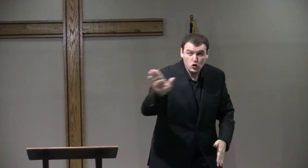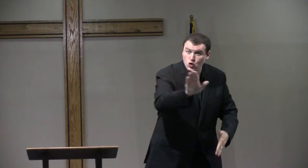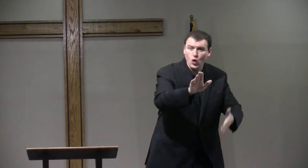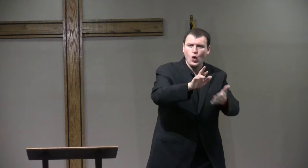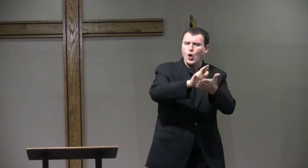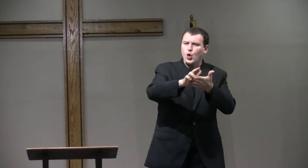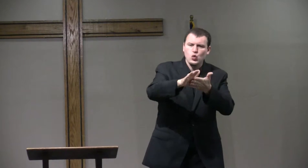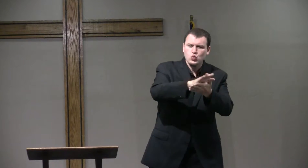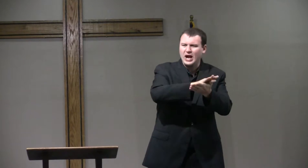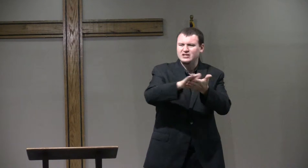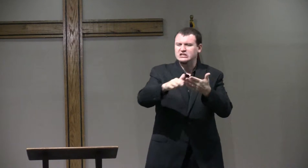And